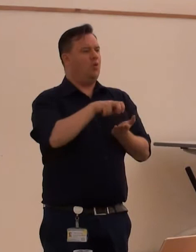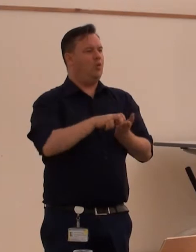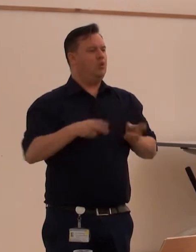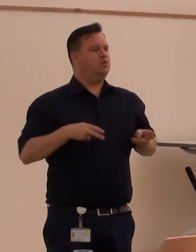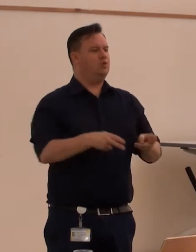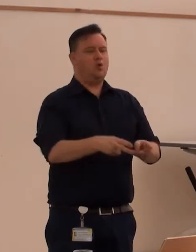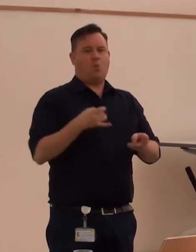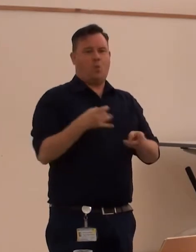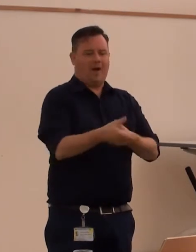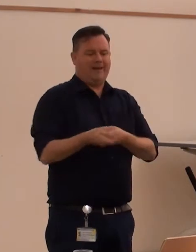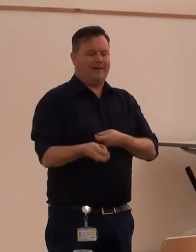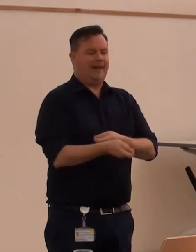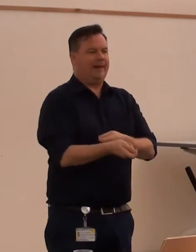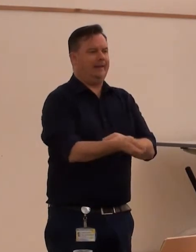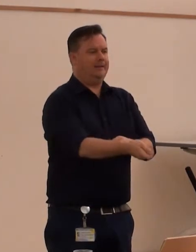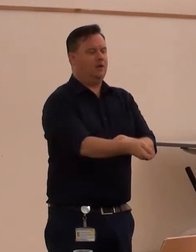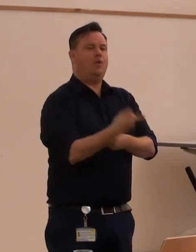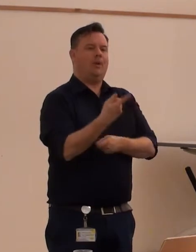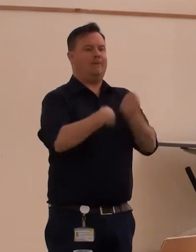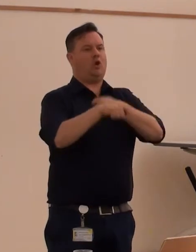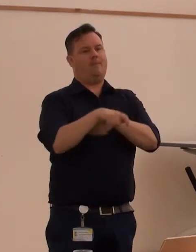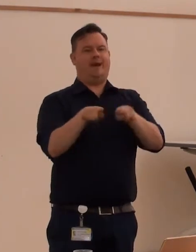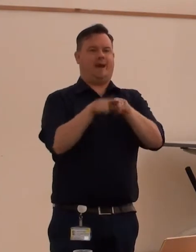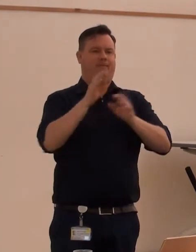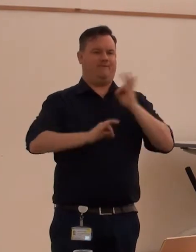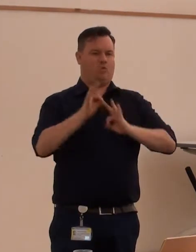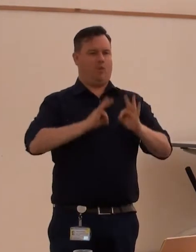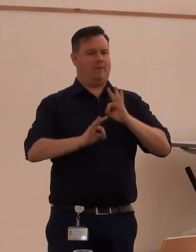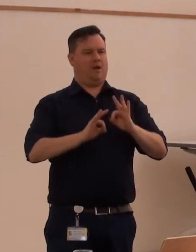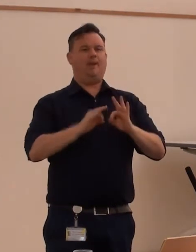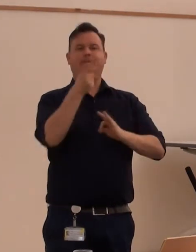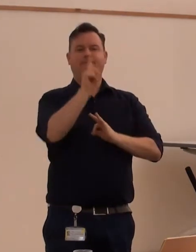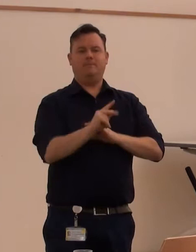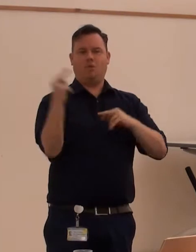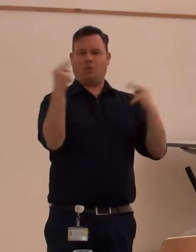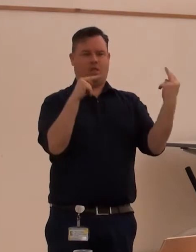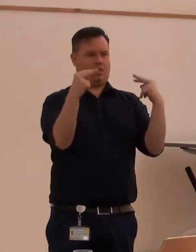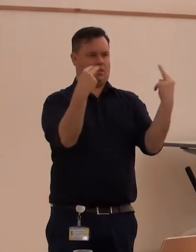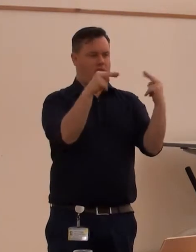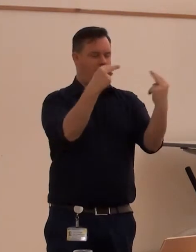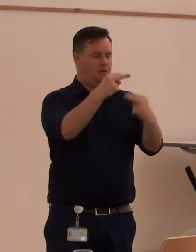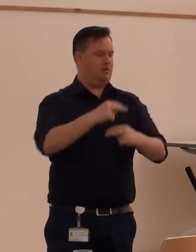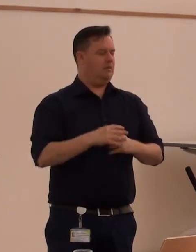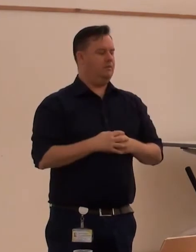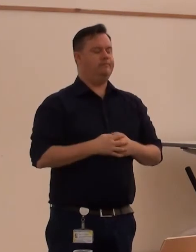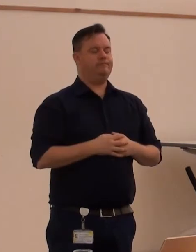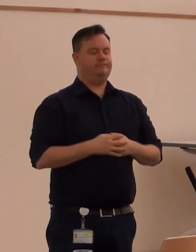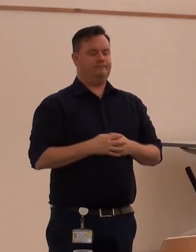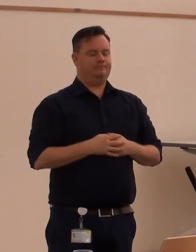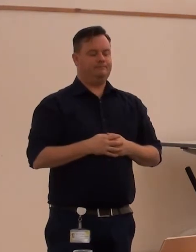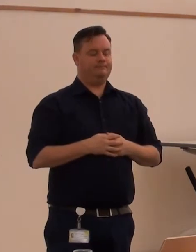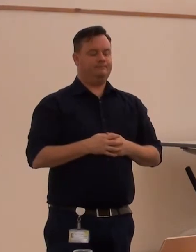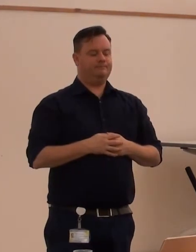tail, we are unintended performers all the time, we are subject to the gaze.